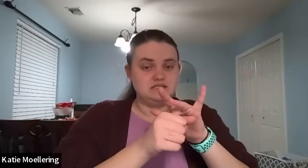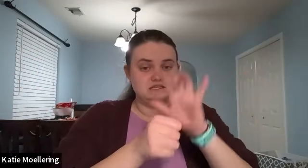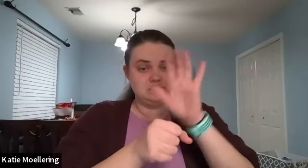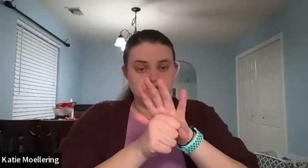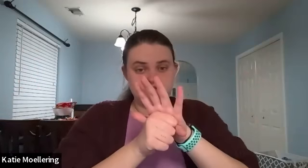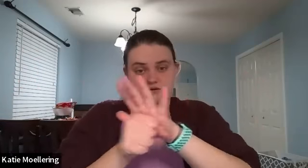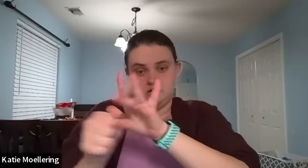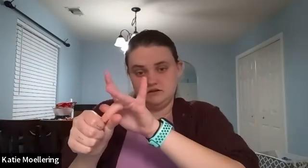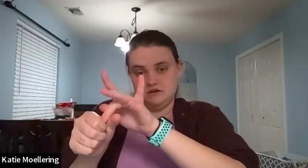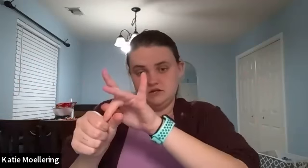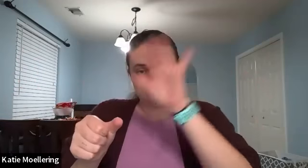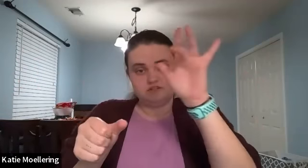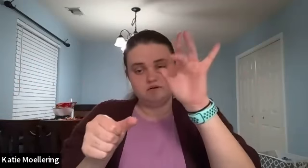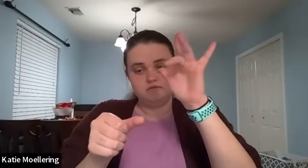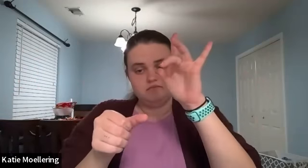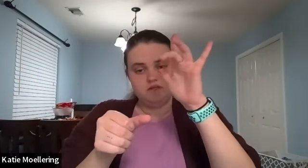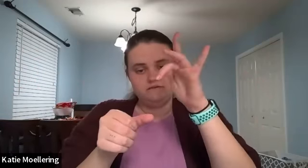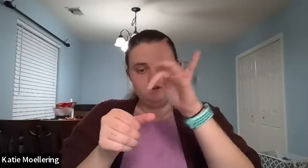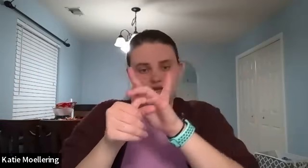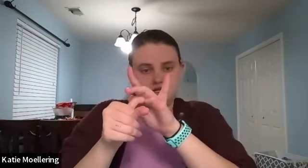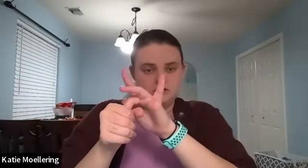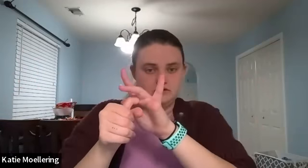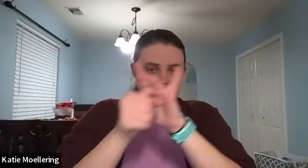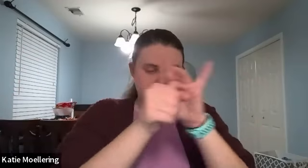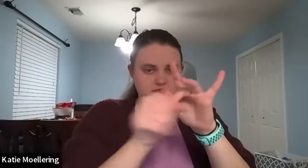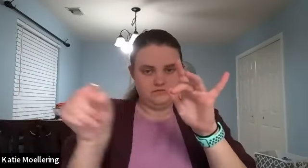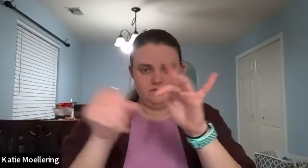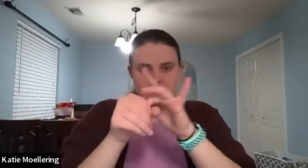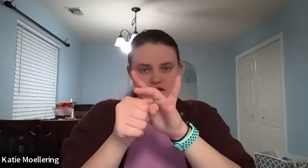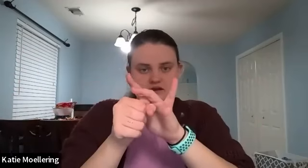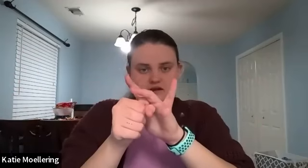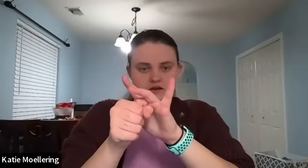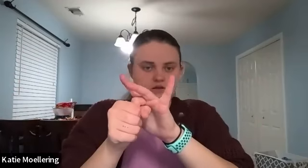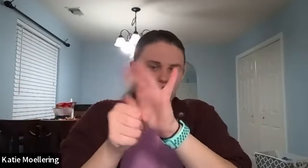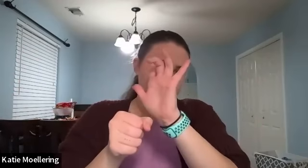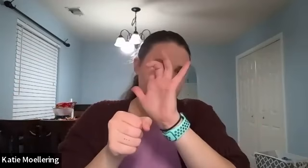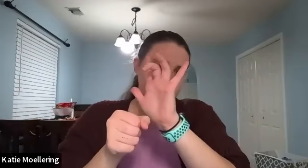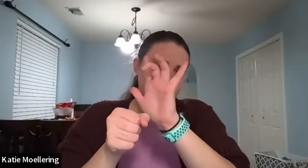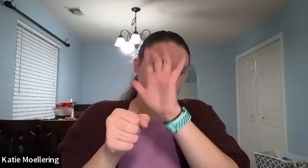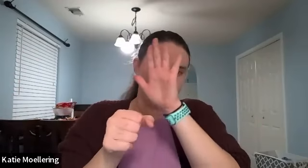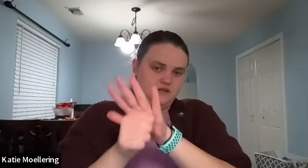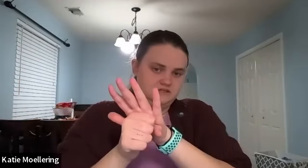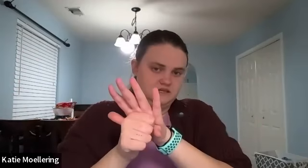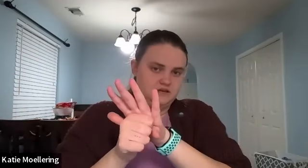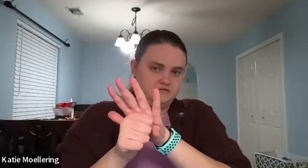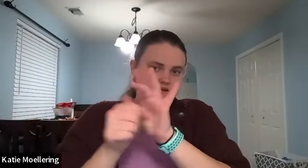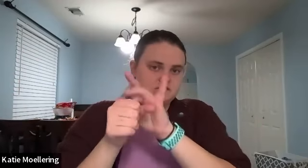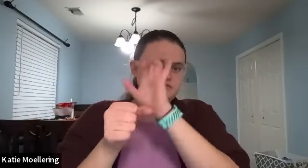it's soda. So you start with your middle finger in your like hand, you're pulling it out, and then you slam down. It's almost